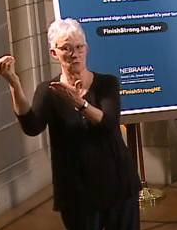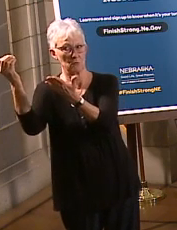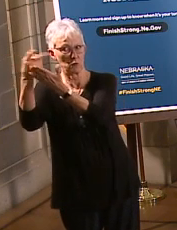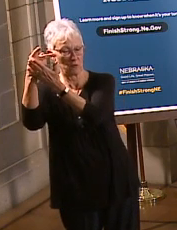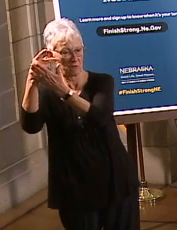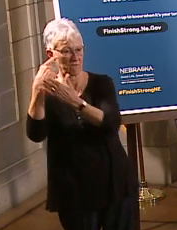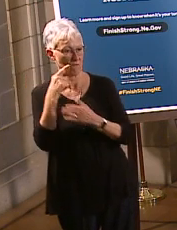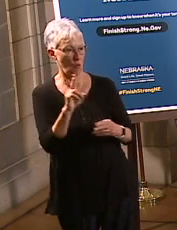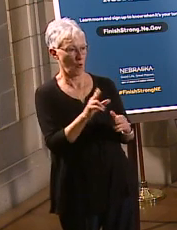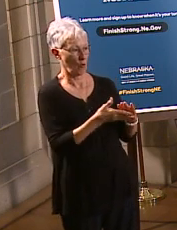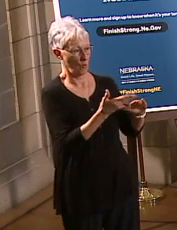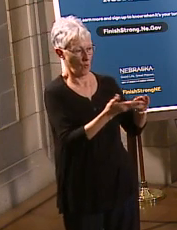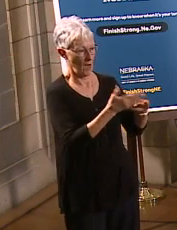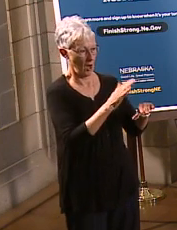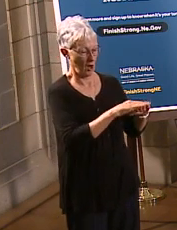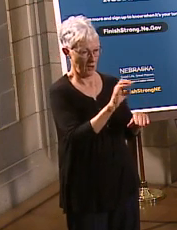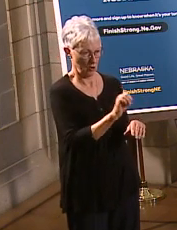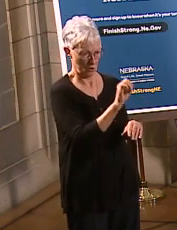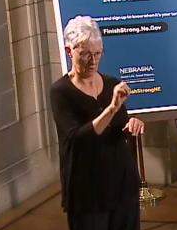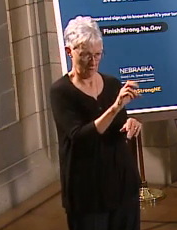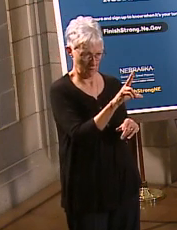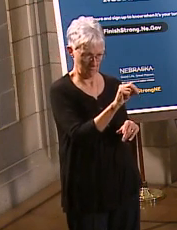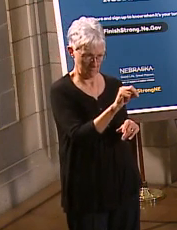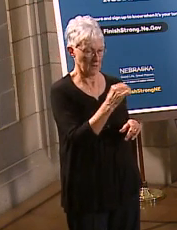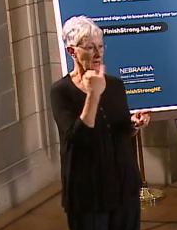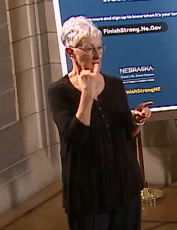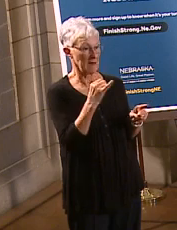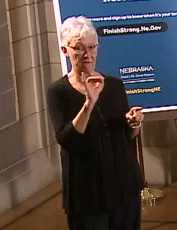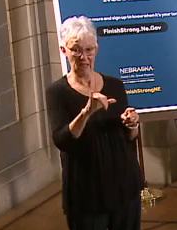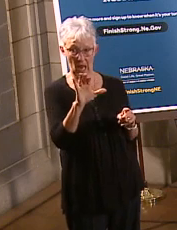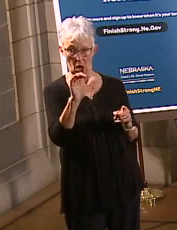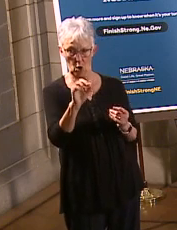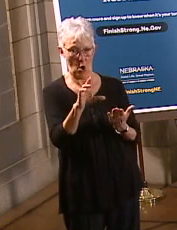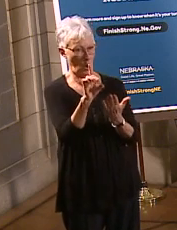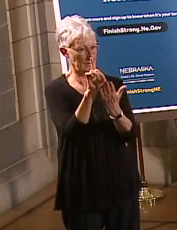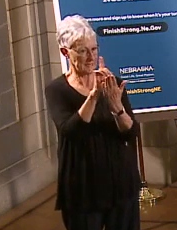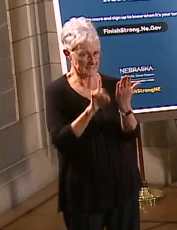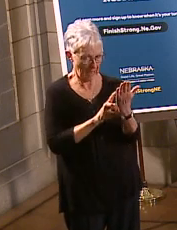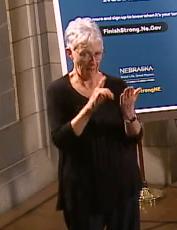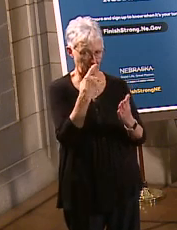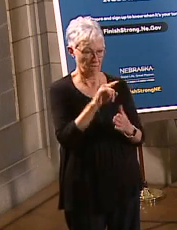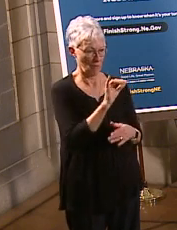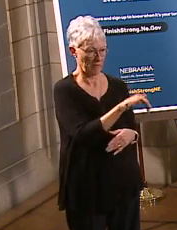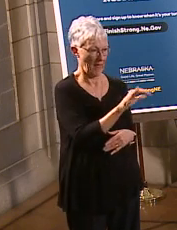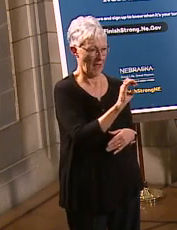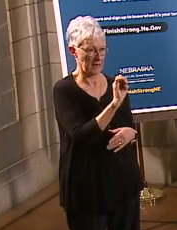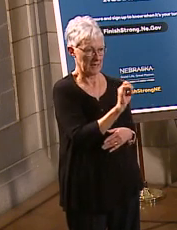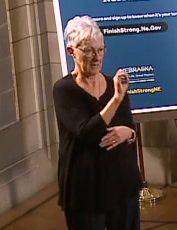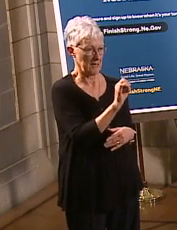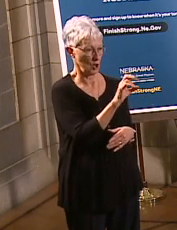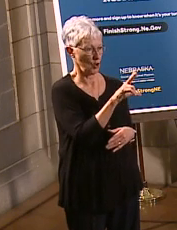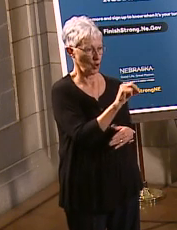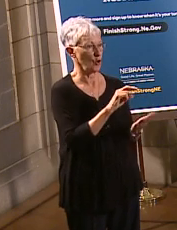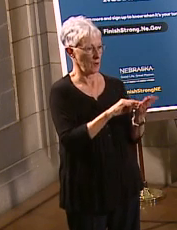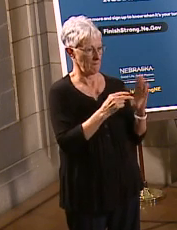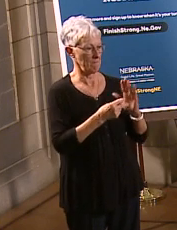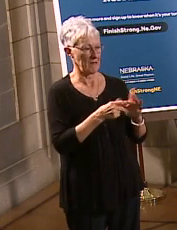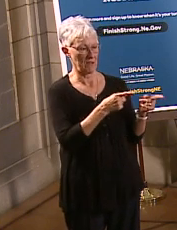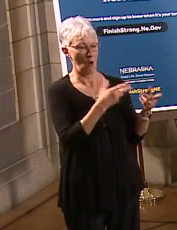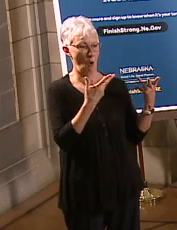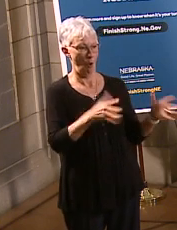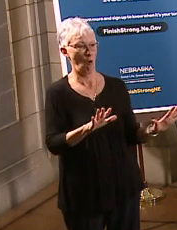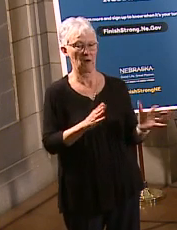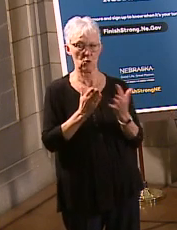if it's a vehicle that was specifically designed for that E30, then it would have already gone through the EPA process and been certified